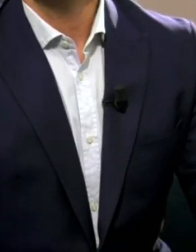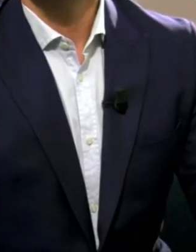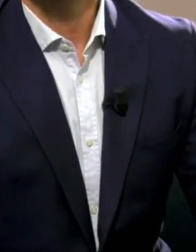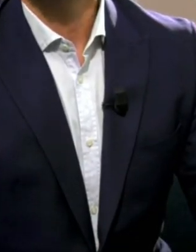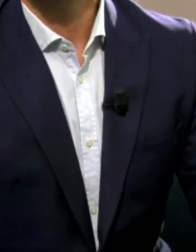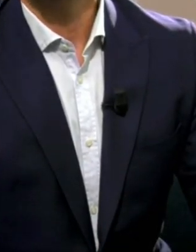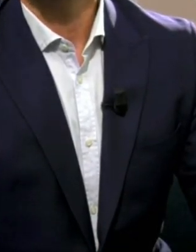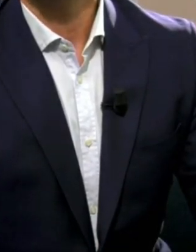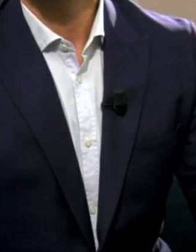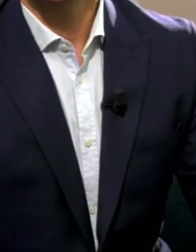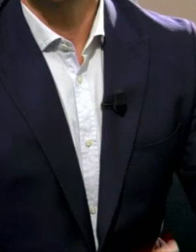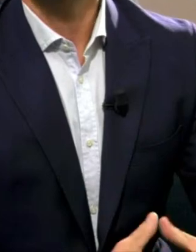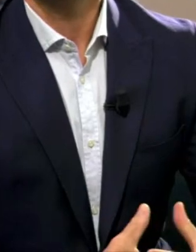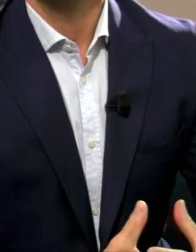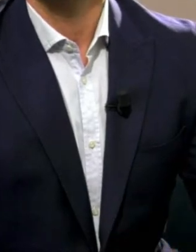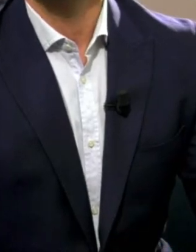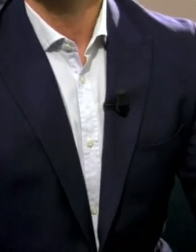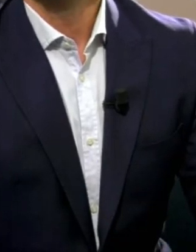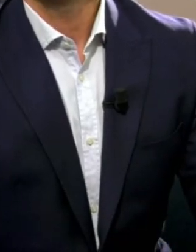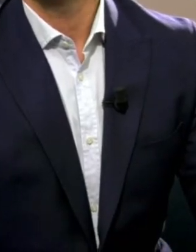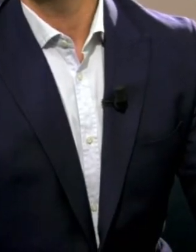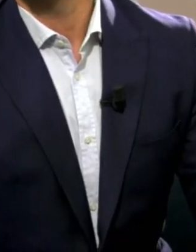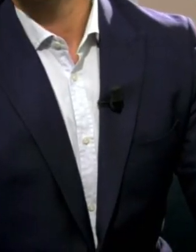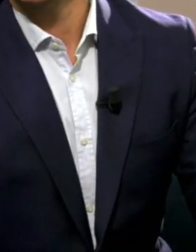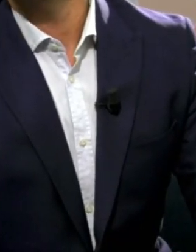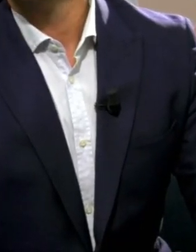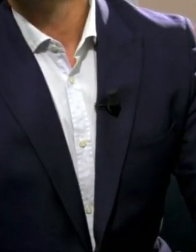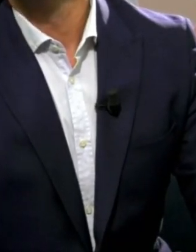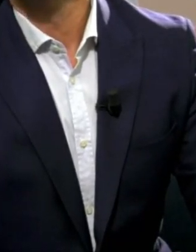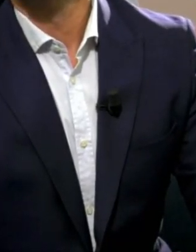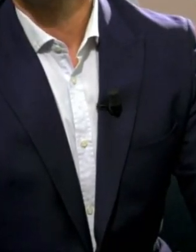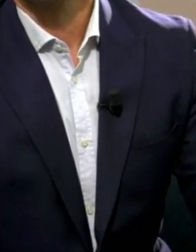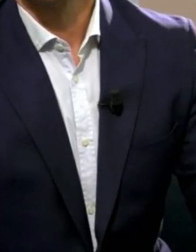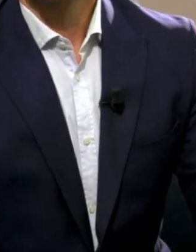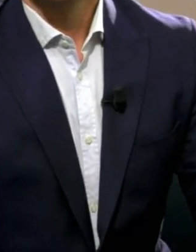more informed decisions and ultimately save more lives.